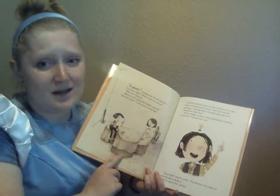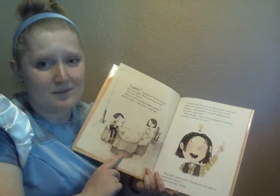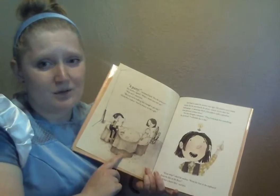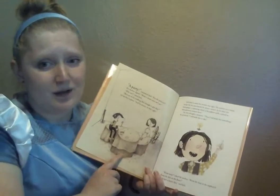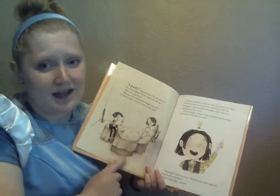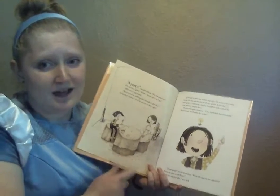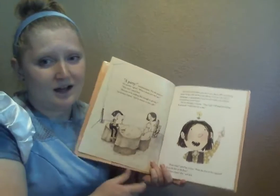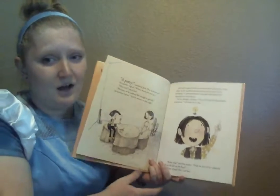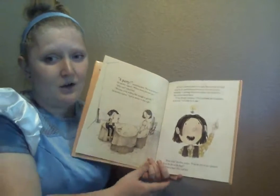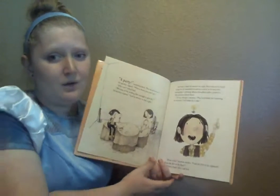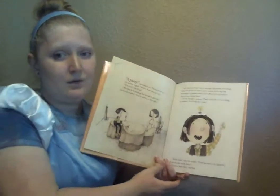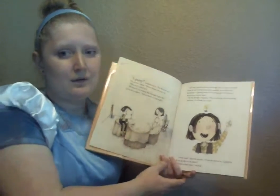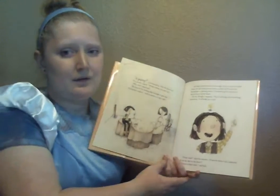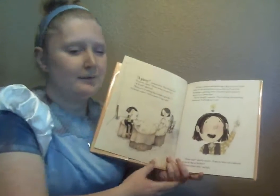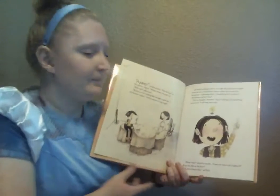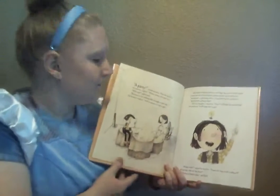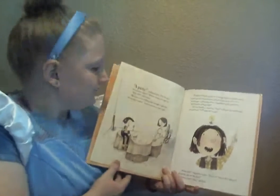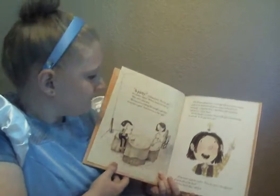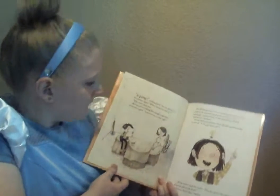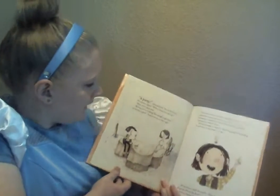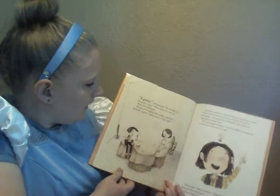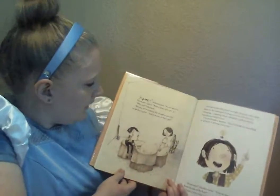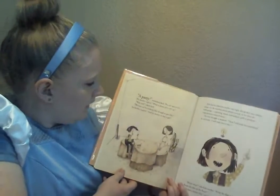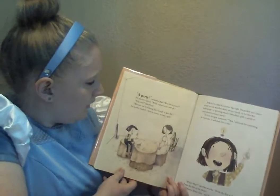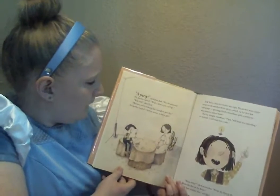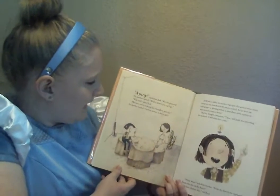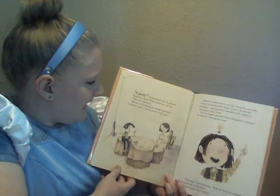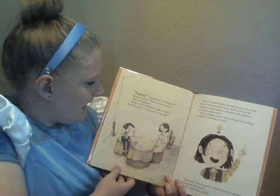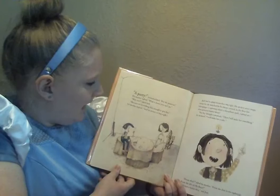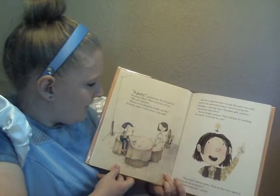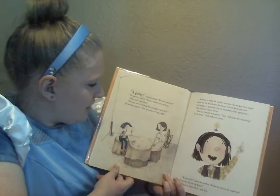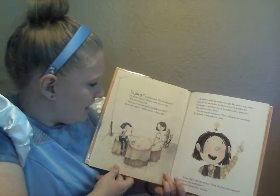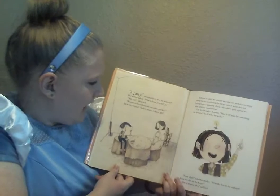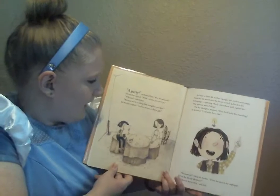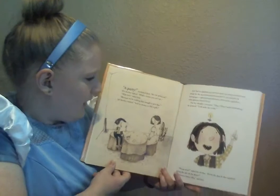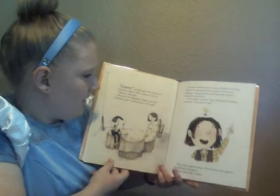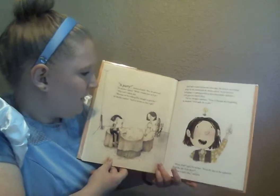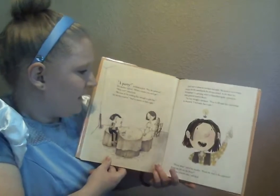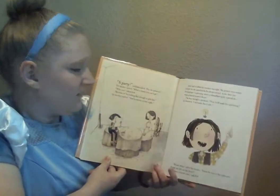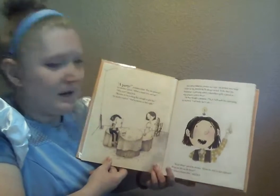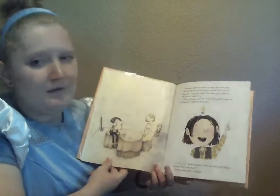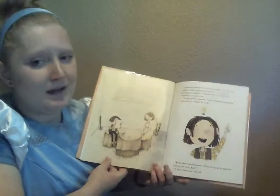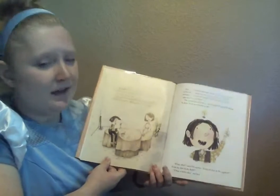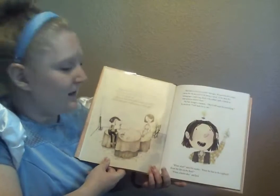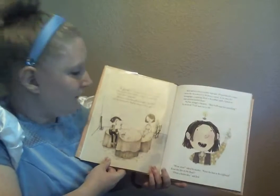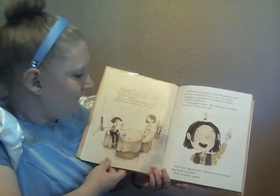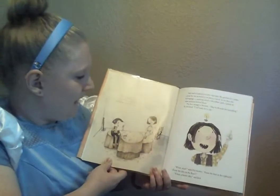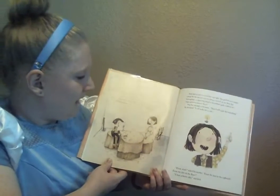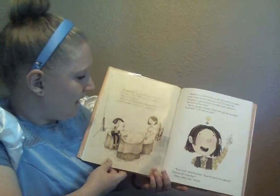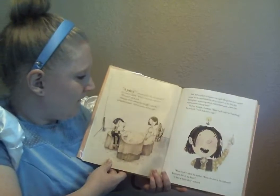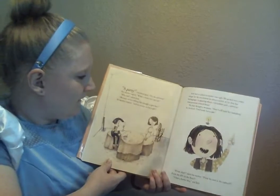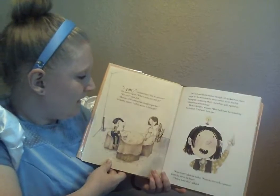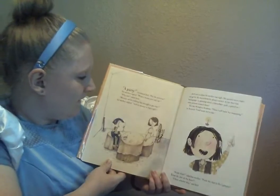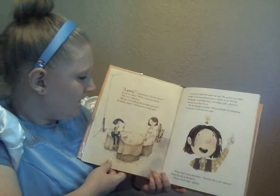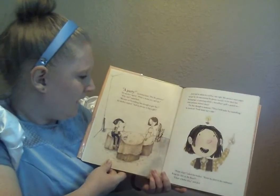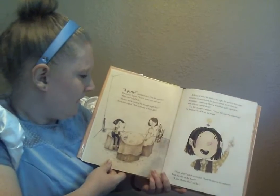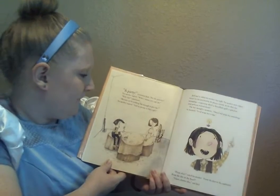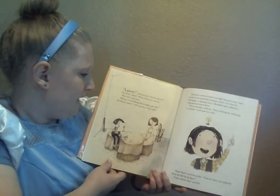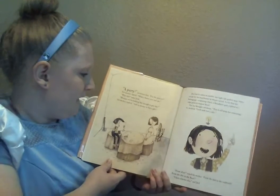you can't go. Why not? Asked Jack. Because we have nothing fine enough to give her, his